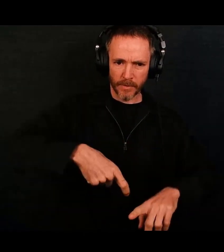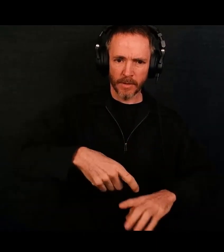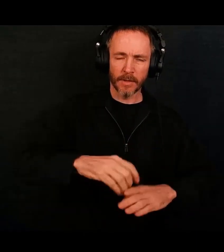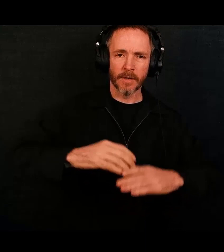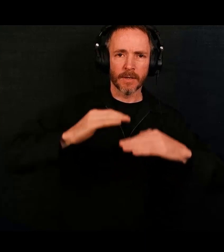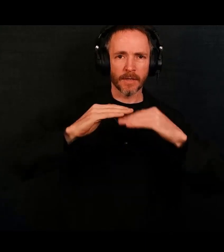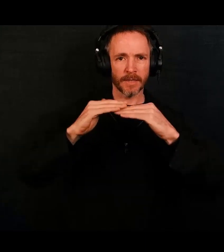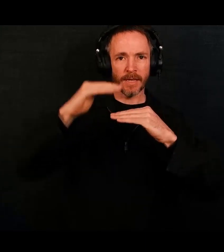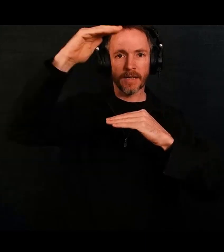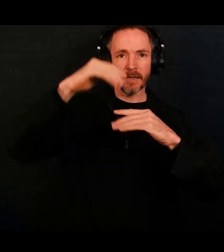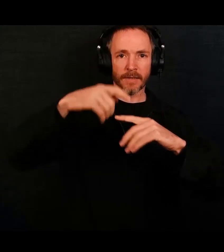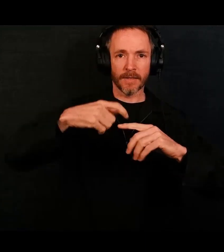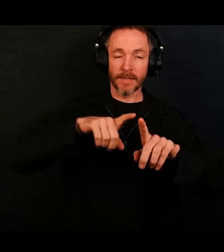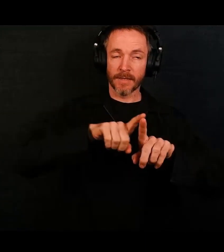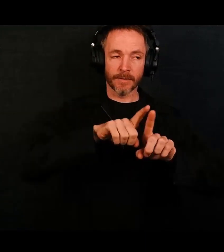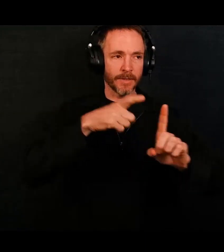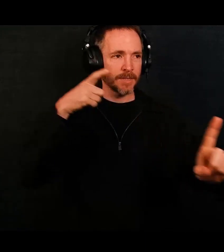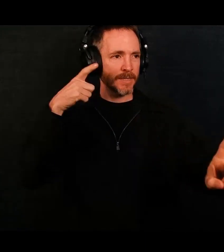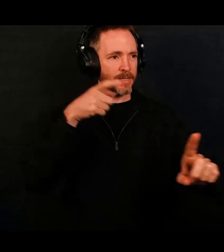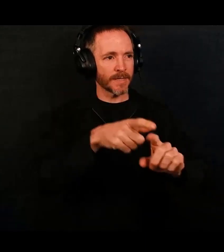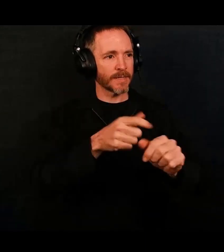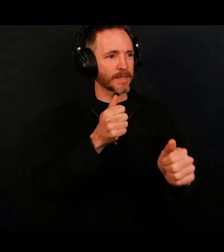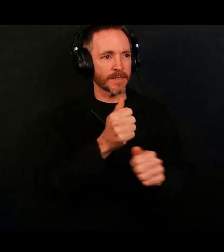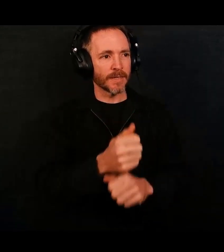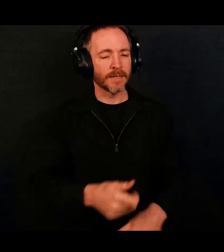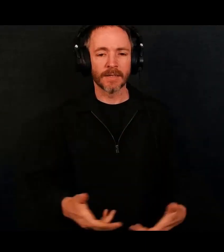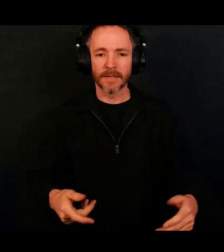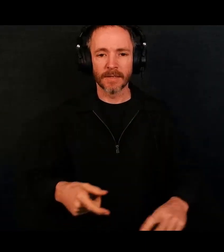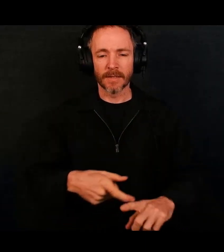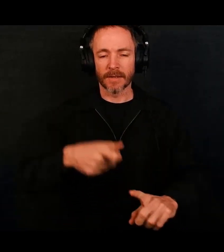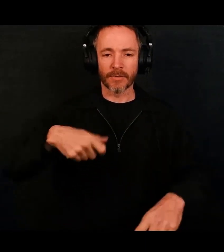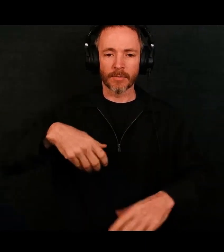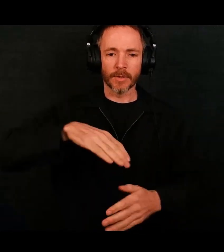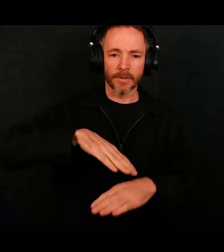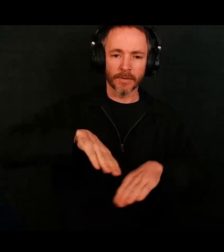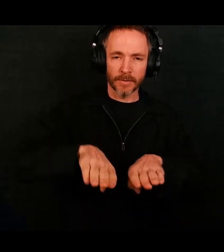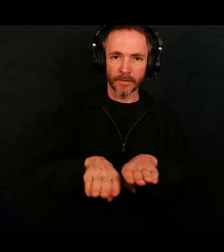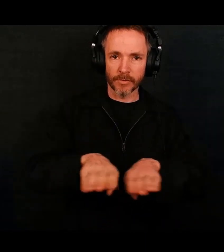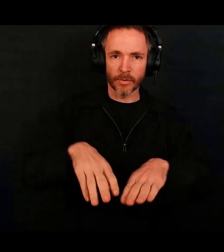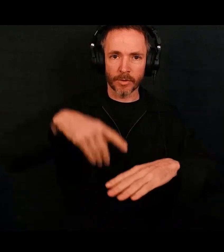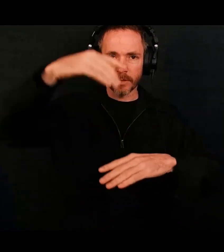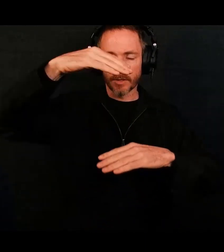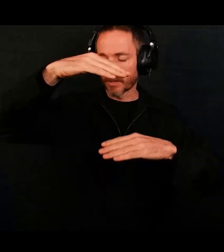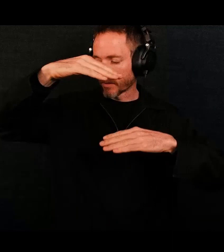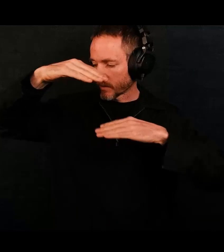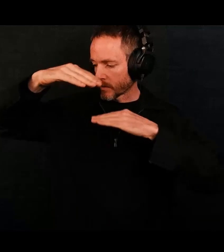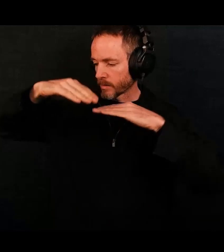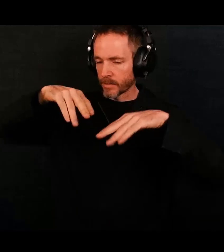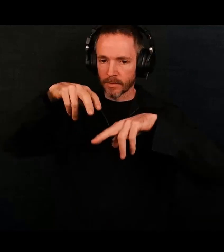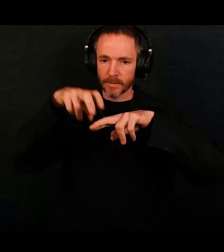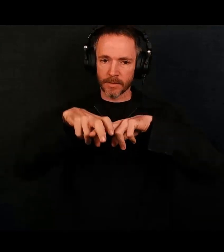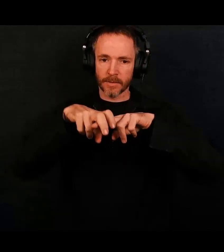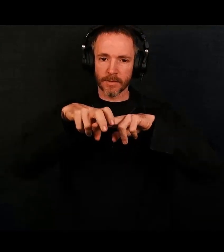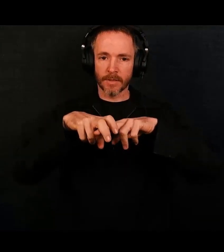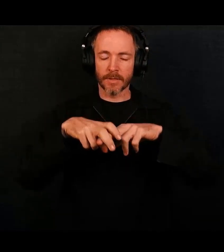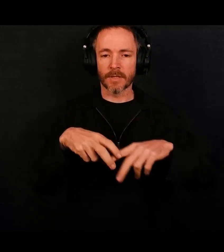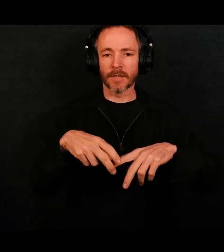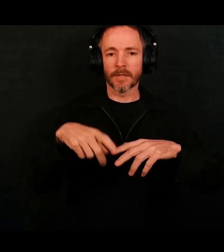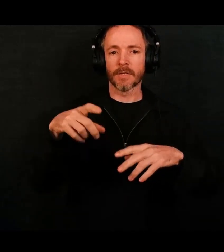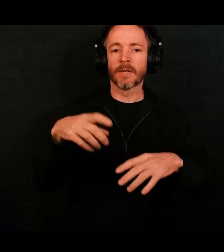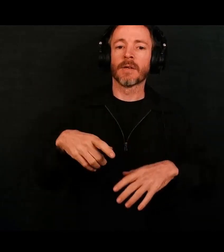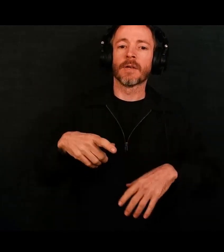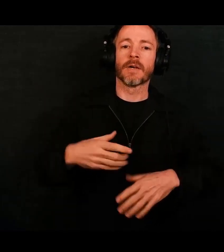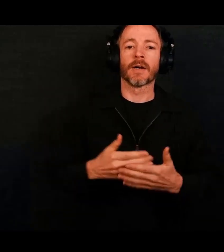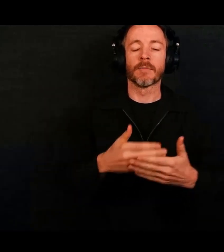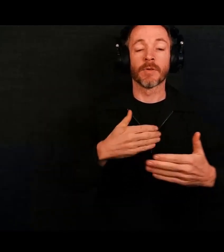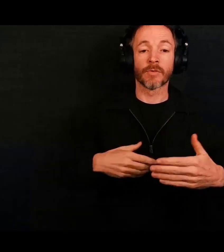height, like the height or the distance, like from the floor to the